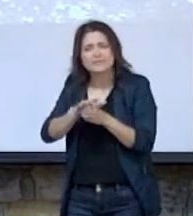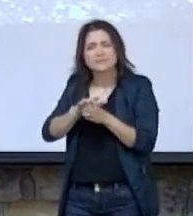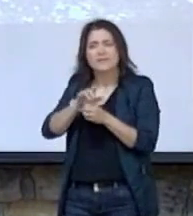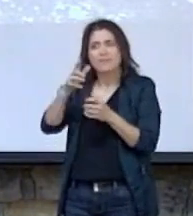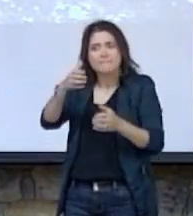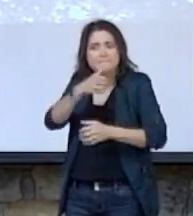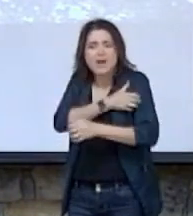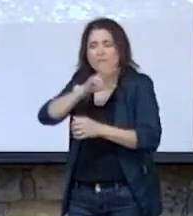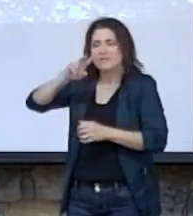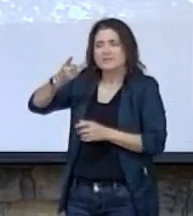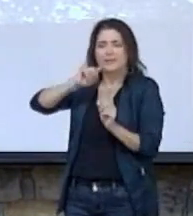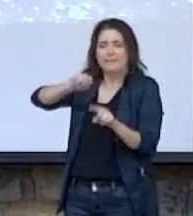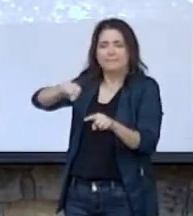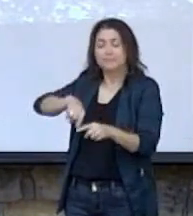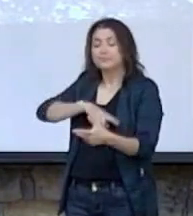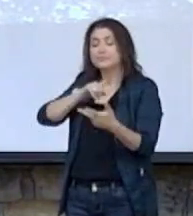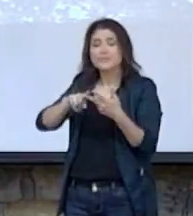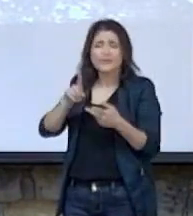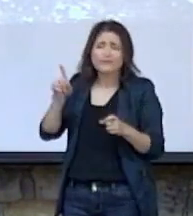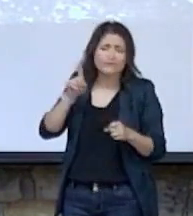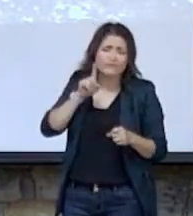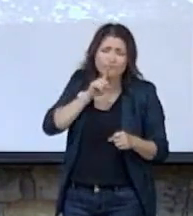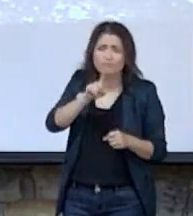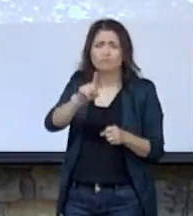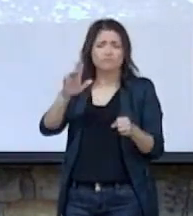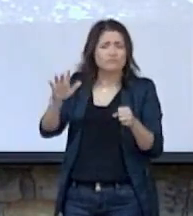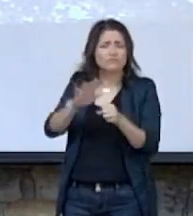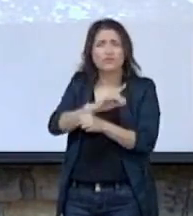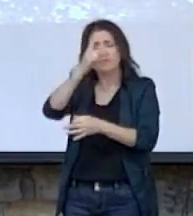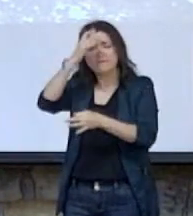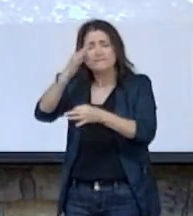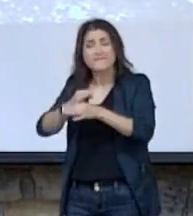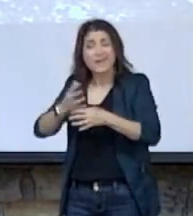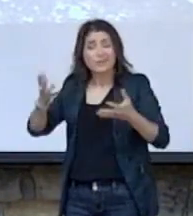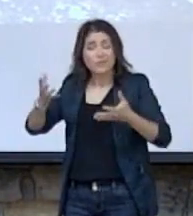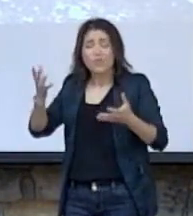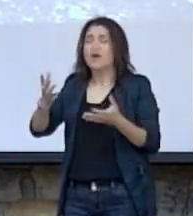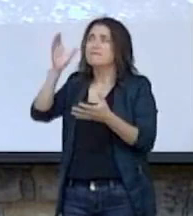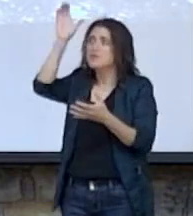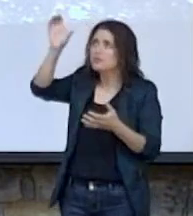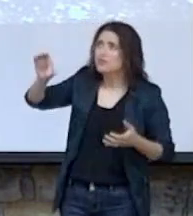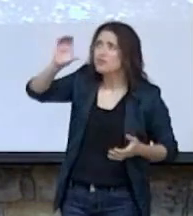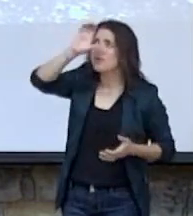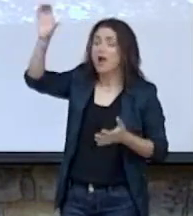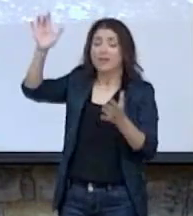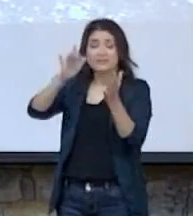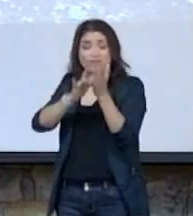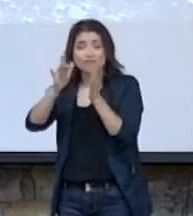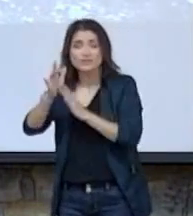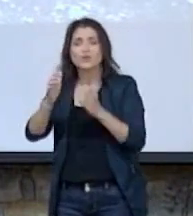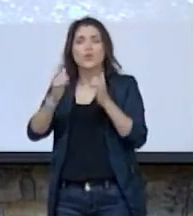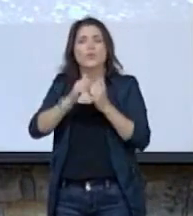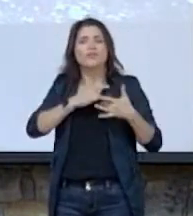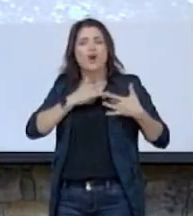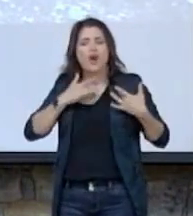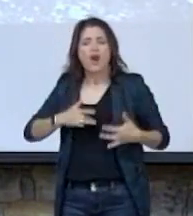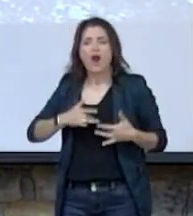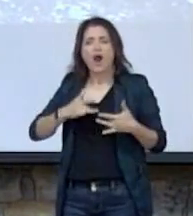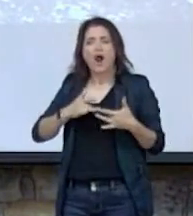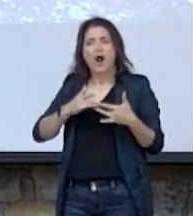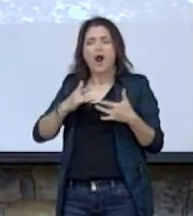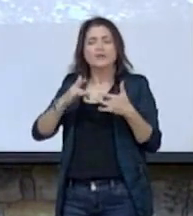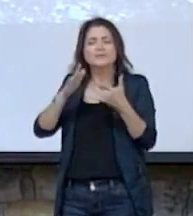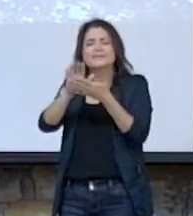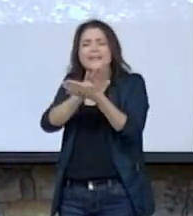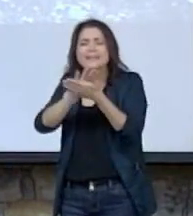covenant. In full assurance of faith, faith of the redemptive work of the cross and of Jesus, with our hearts sprinkled clean from an